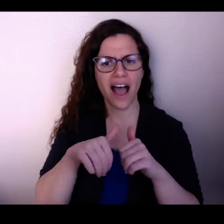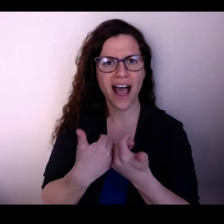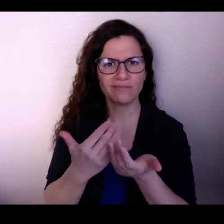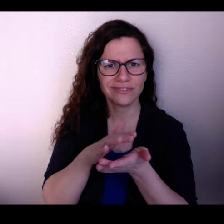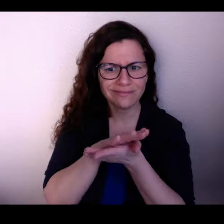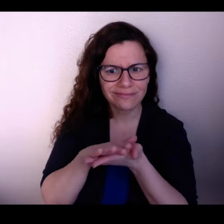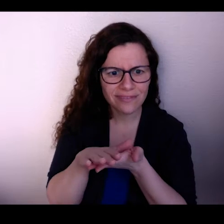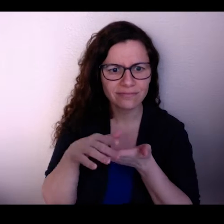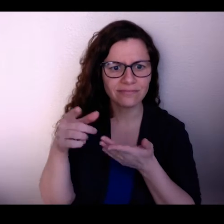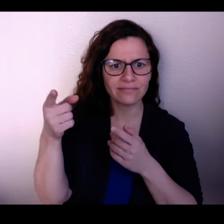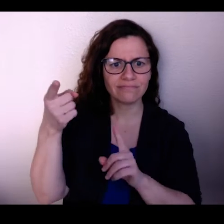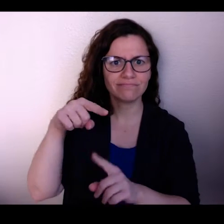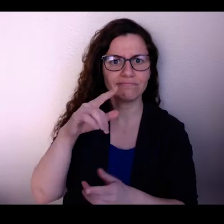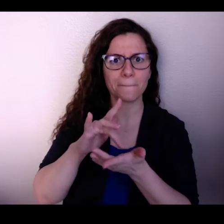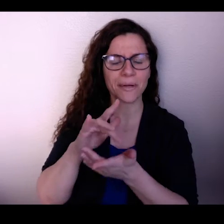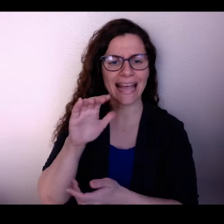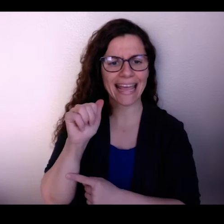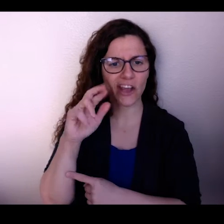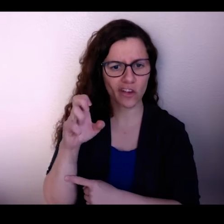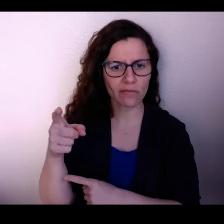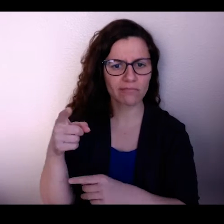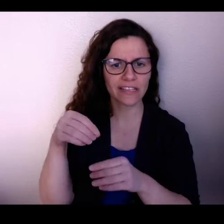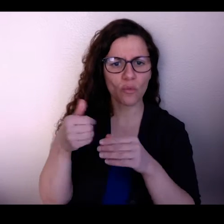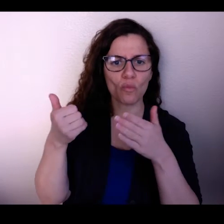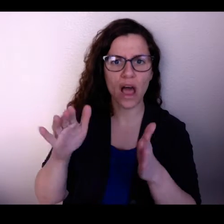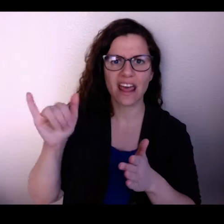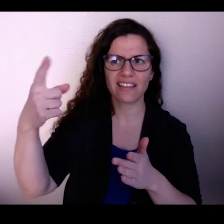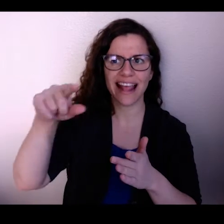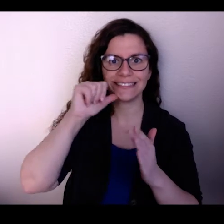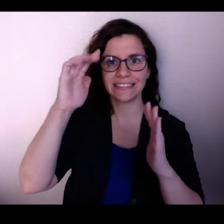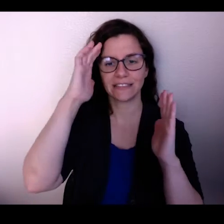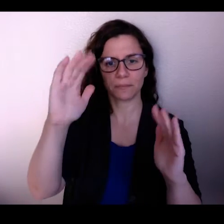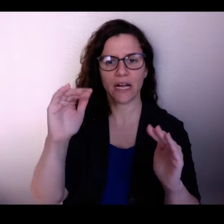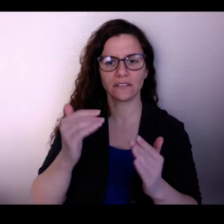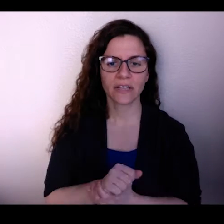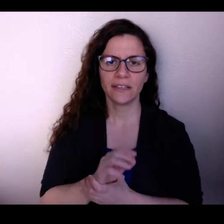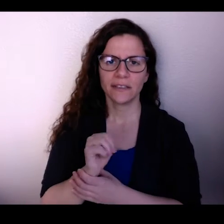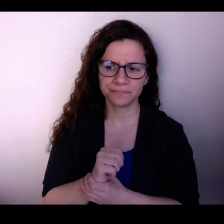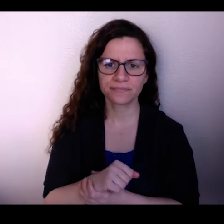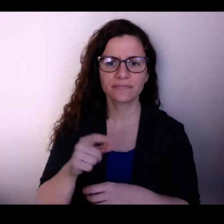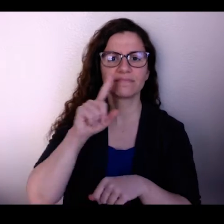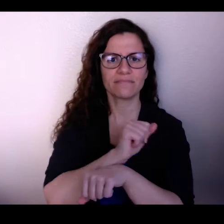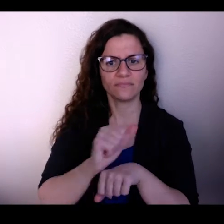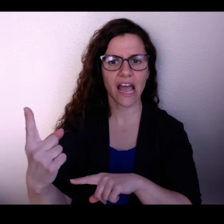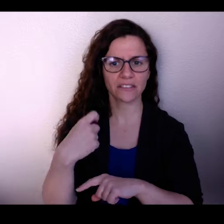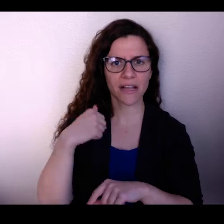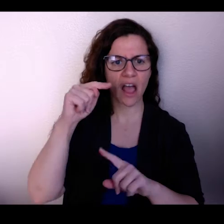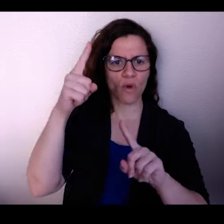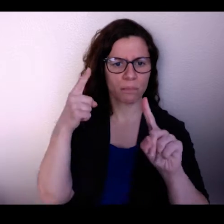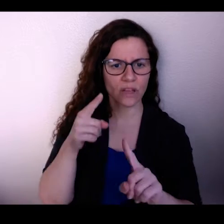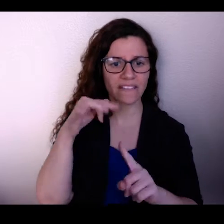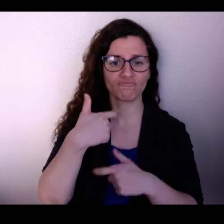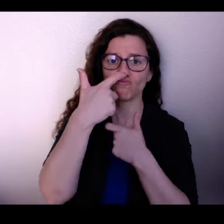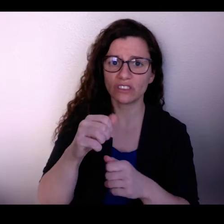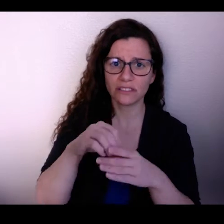though about how nice my nurse practitioner was in a way that I didn't expect. She actually asked me at